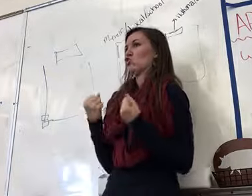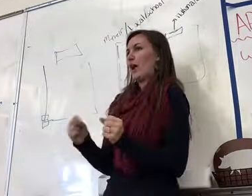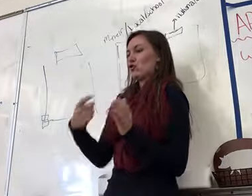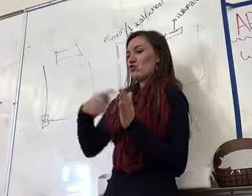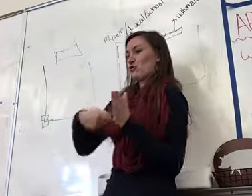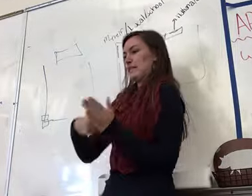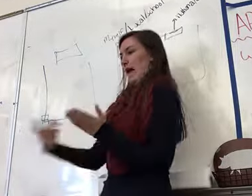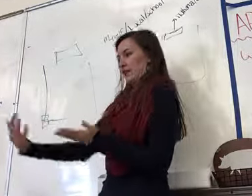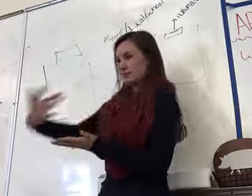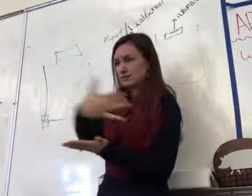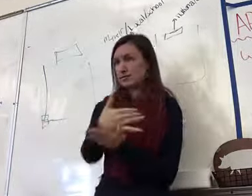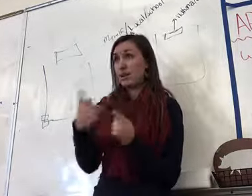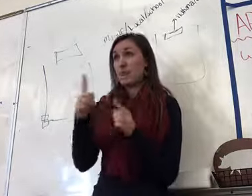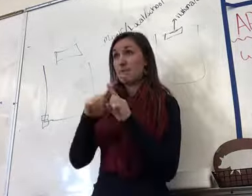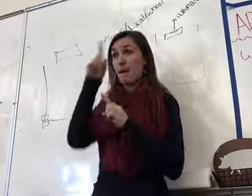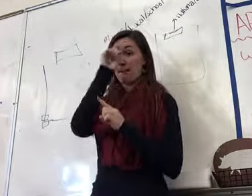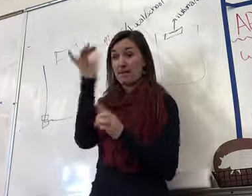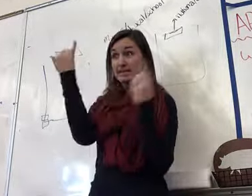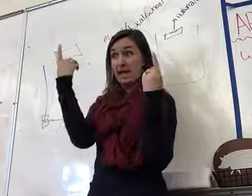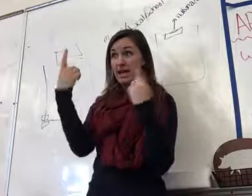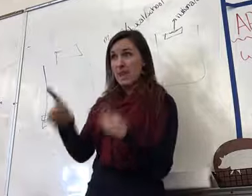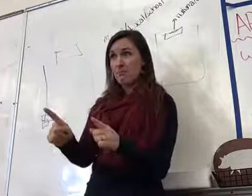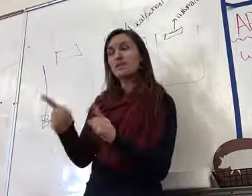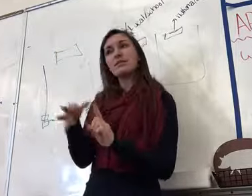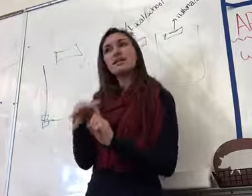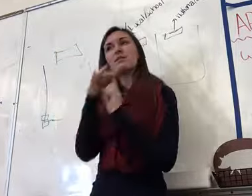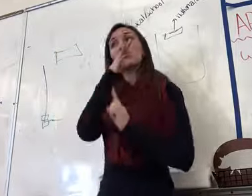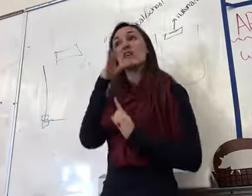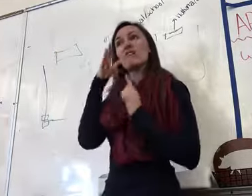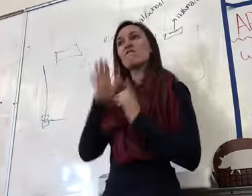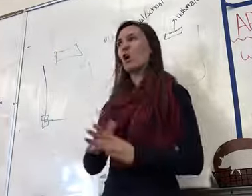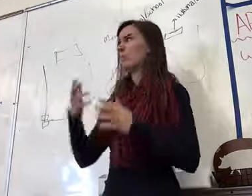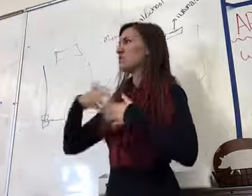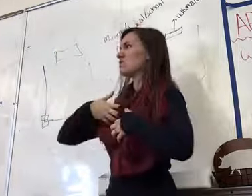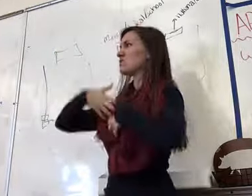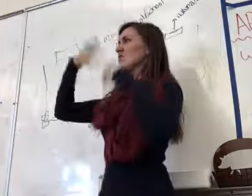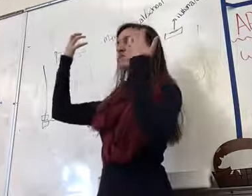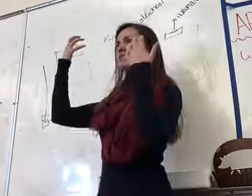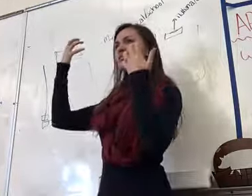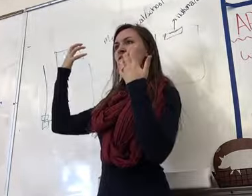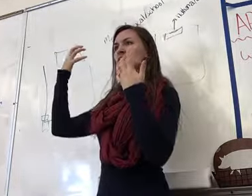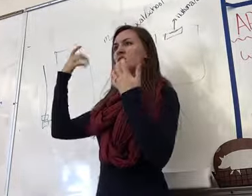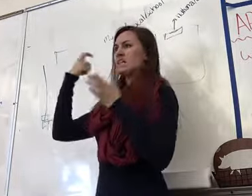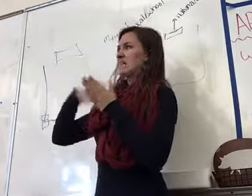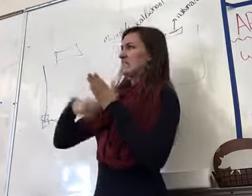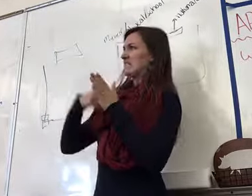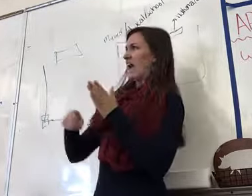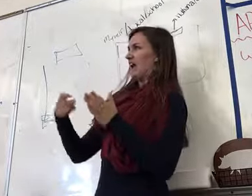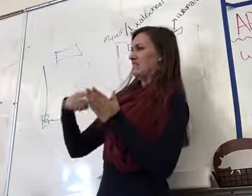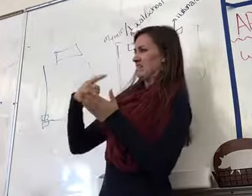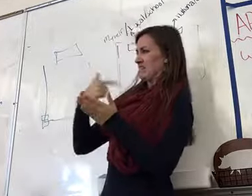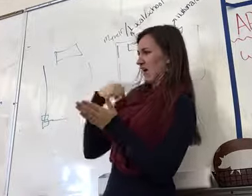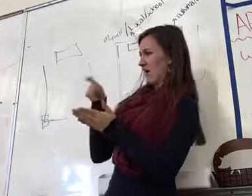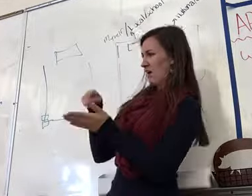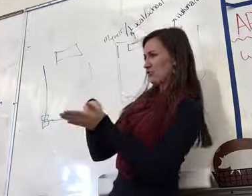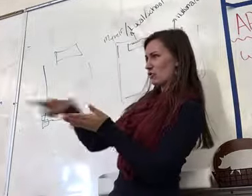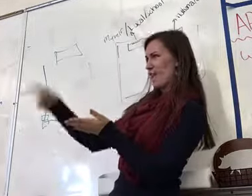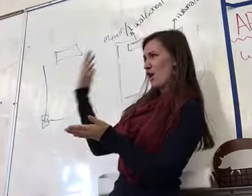because they tax these people, especially the farmers, are going to be angry and upset. And they're going to say, why is this fair to